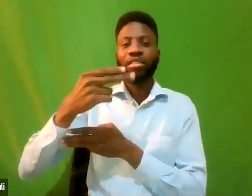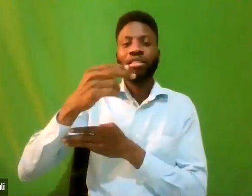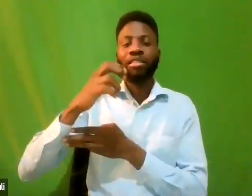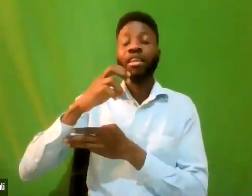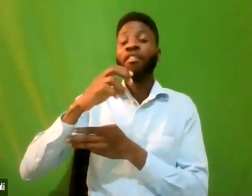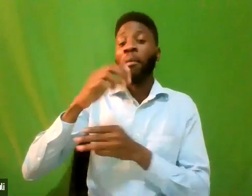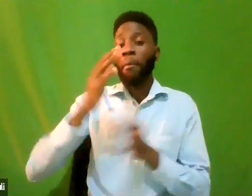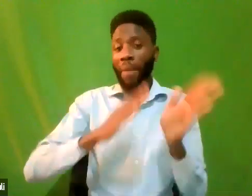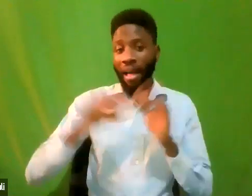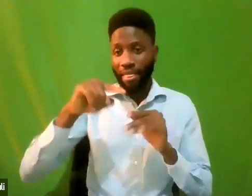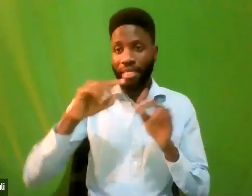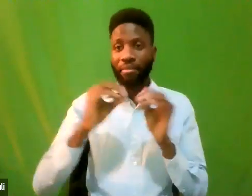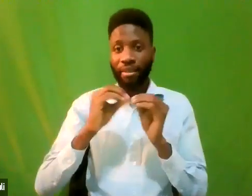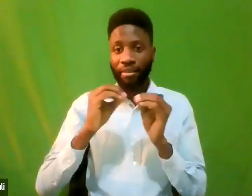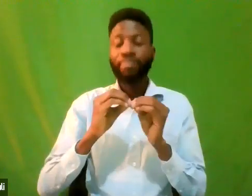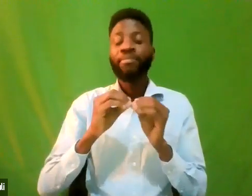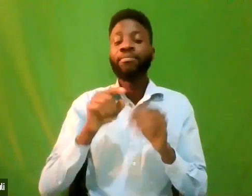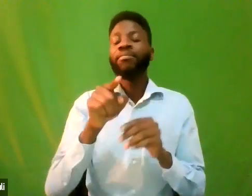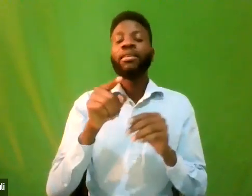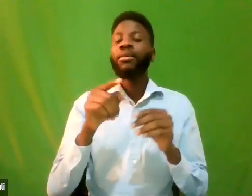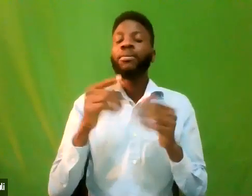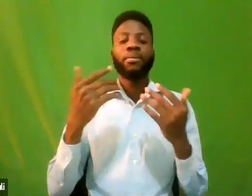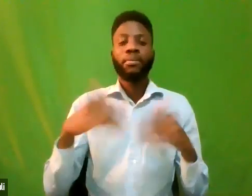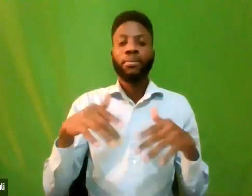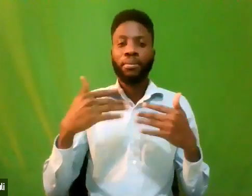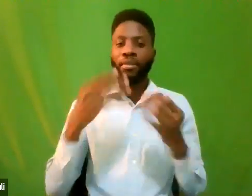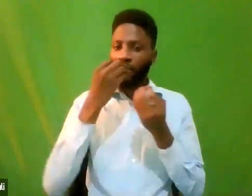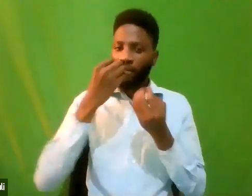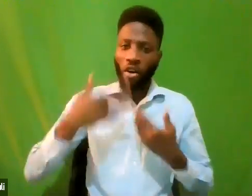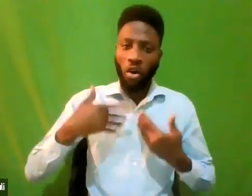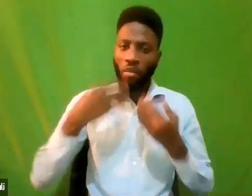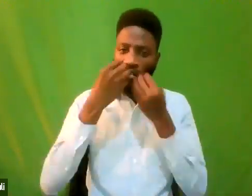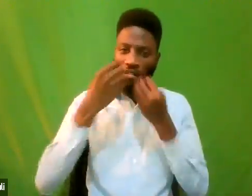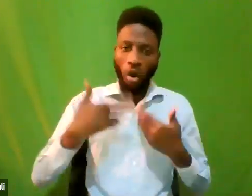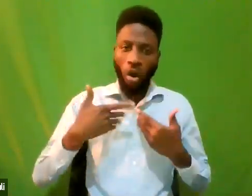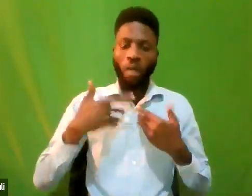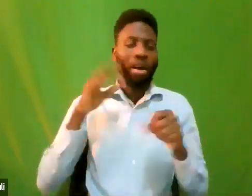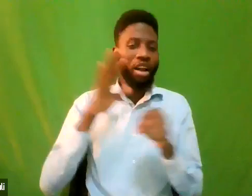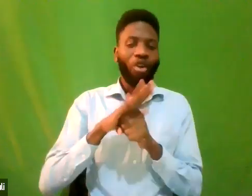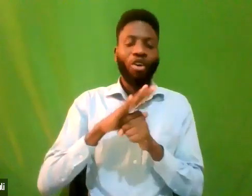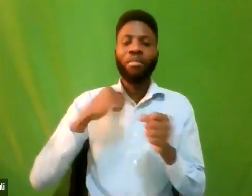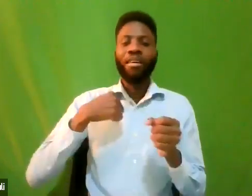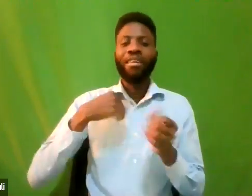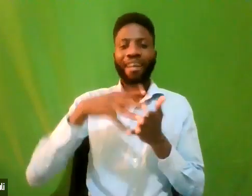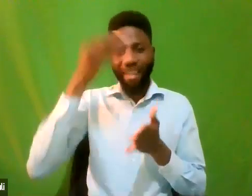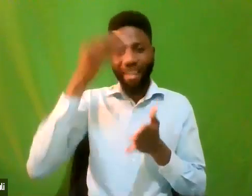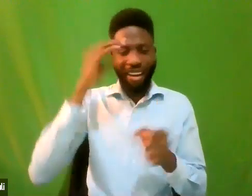session. It has been very informative and I've learned a lot. It's inspiring. I also